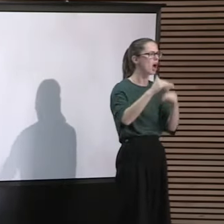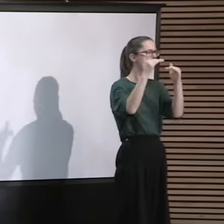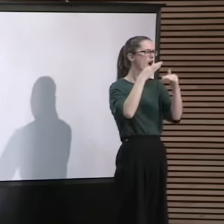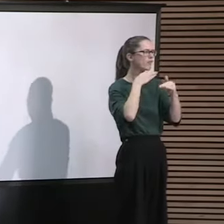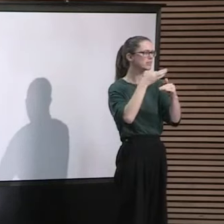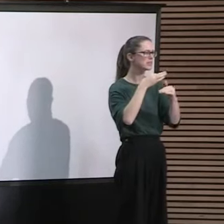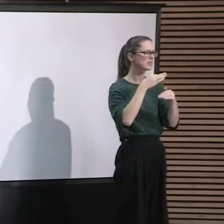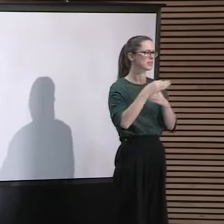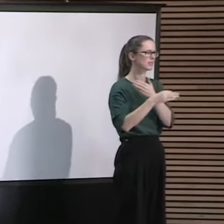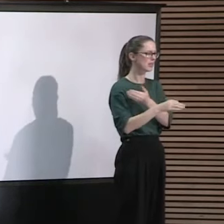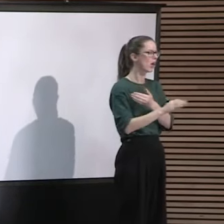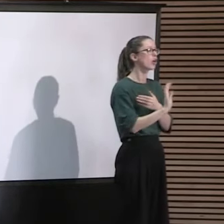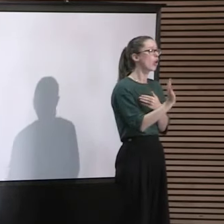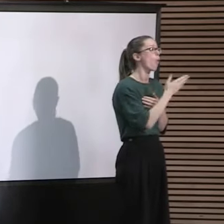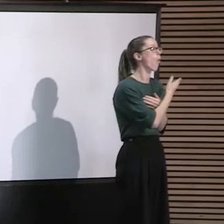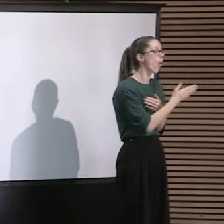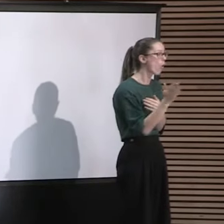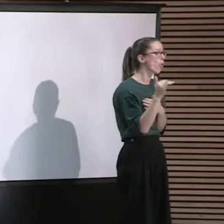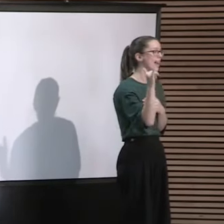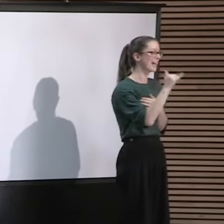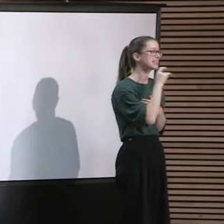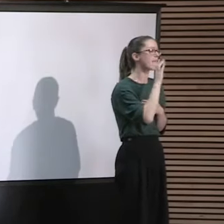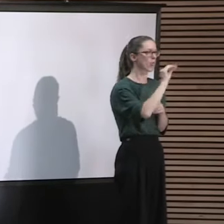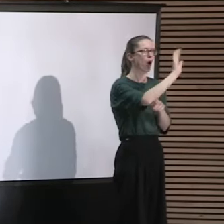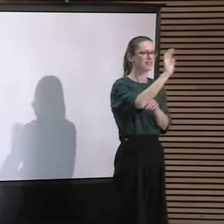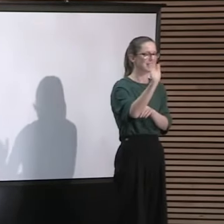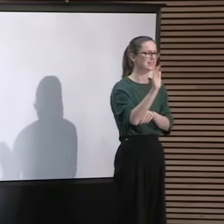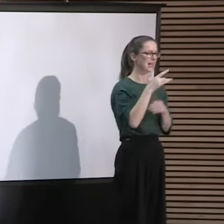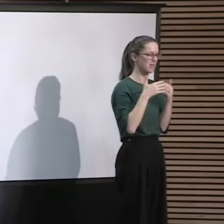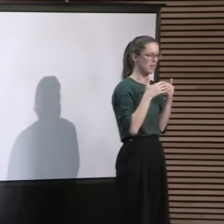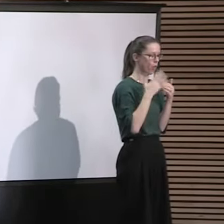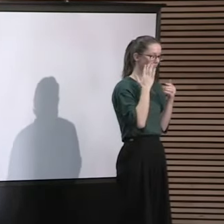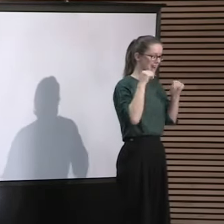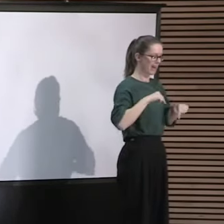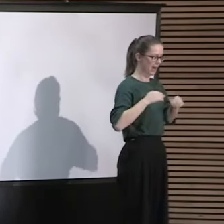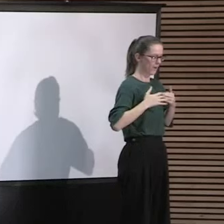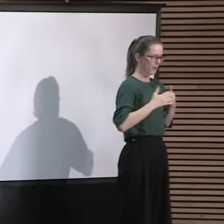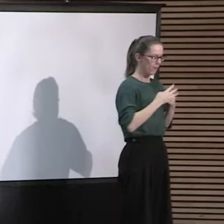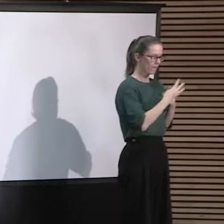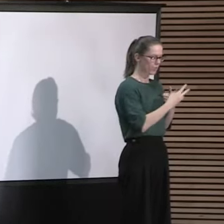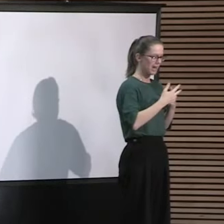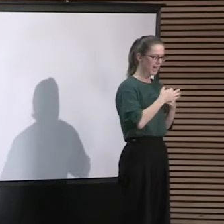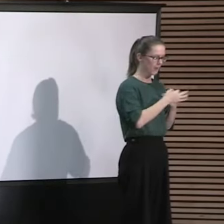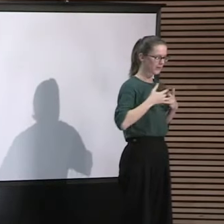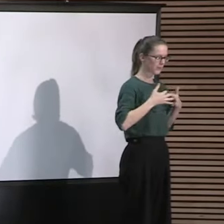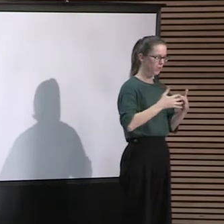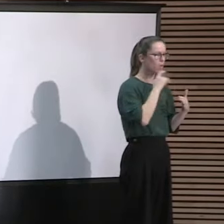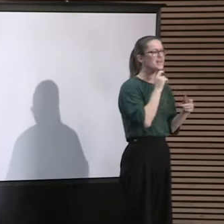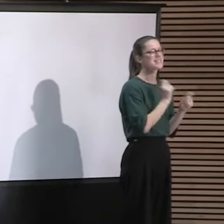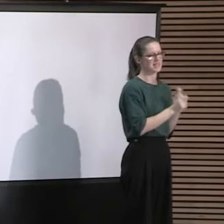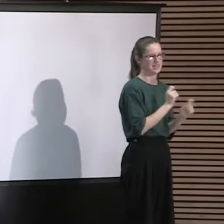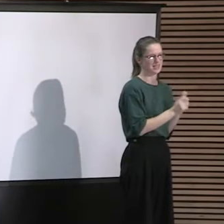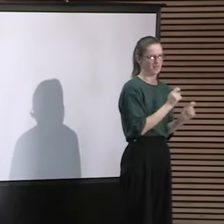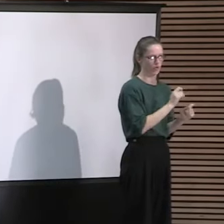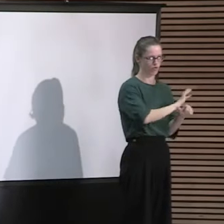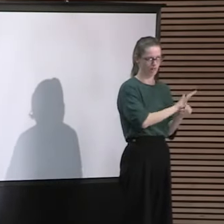all aircrew who are coming from overseas should be tested at the end of their 48-hour stand-down period. Now, one of the things that I'm going